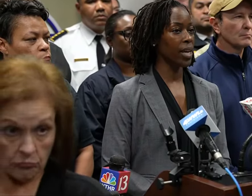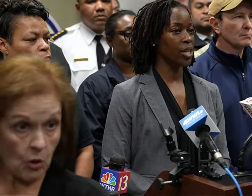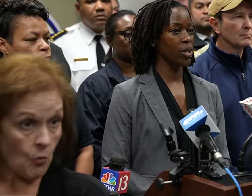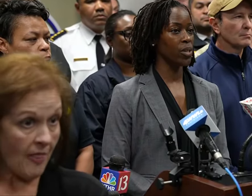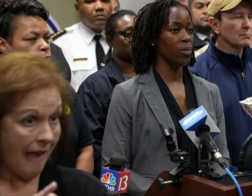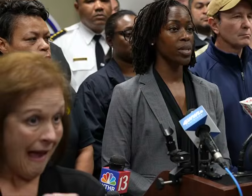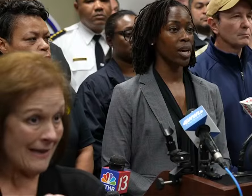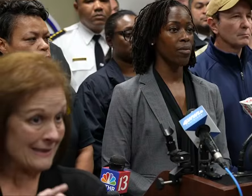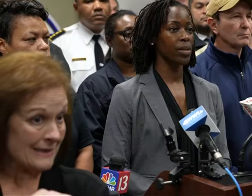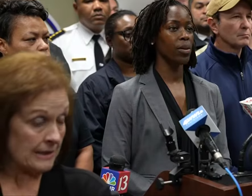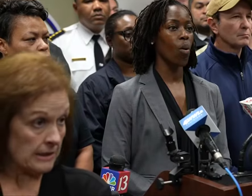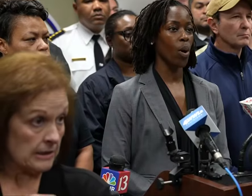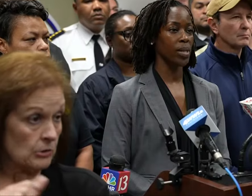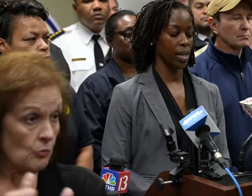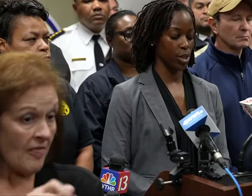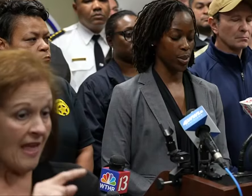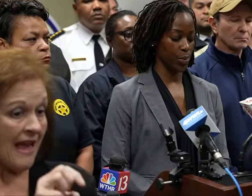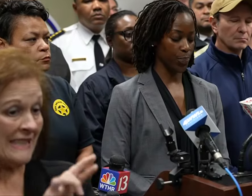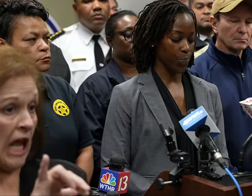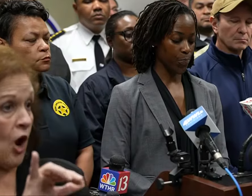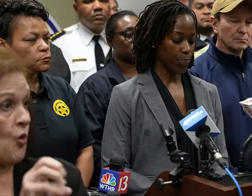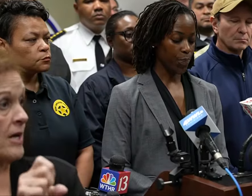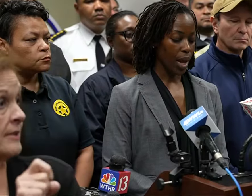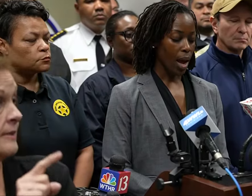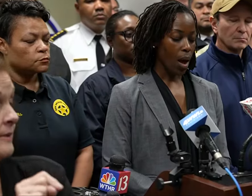and affiliations with terrorist organizations.